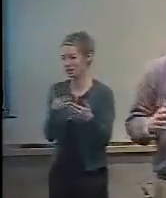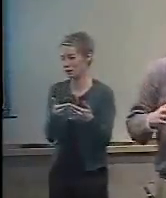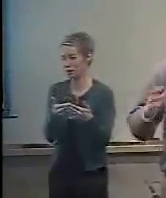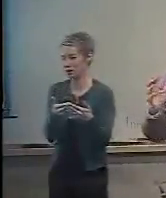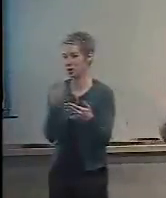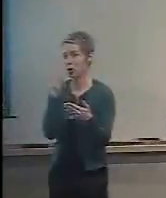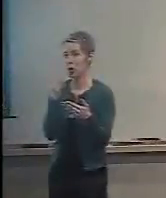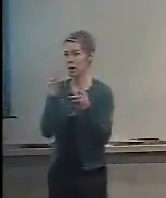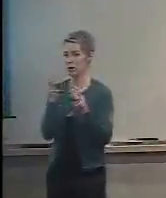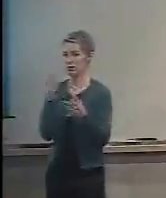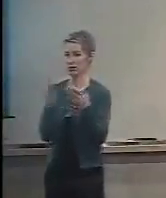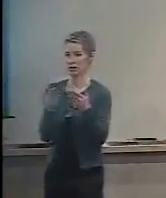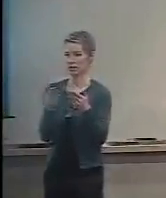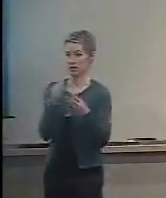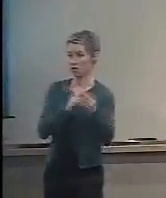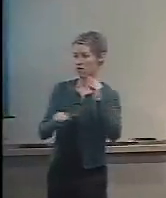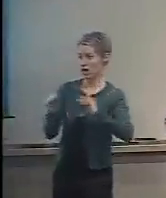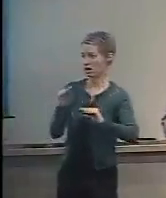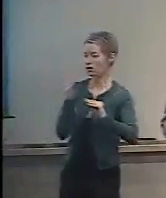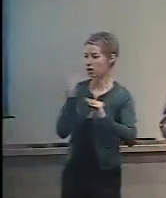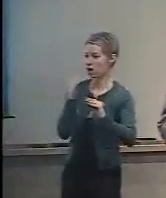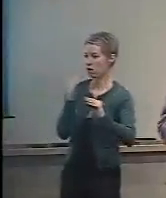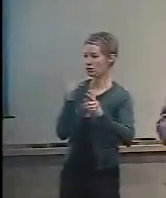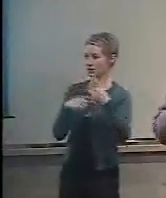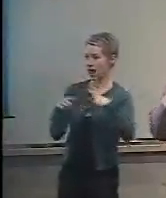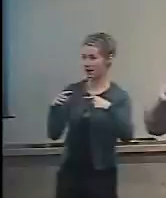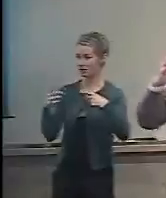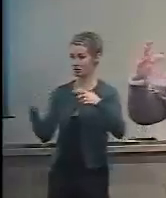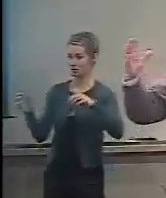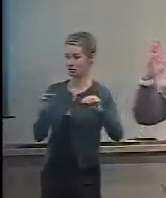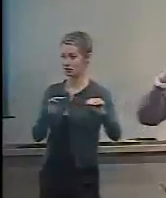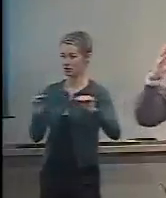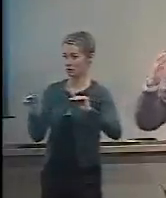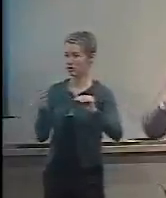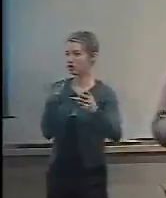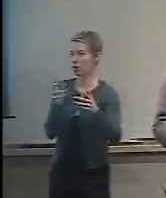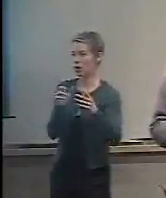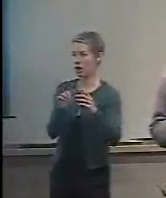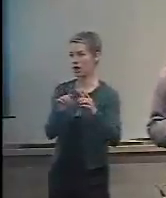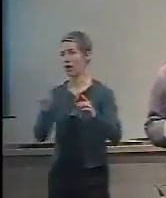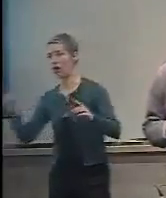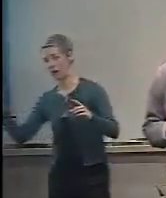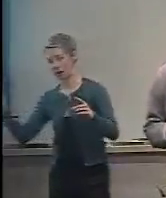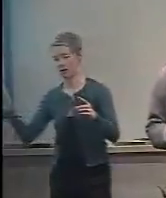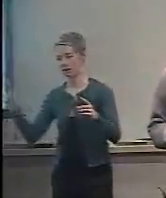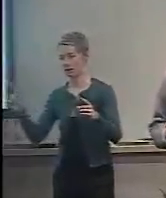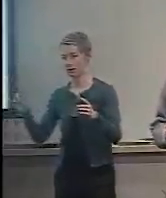be moving. Signing, you actually do move around a little bit. You don't want to move too far off the field of view, though.